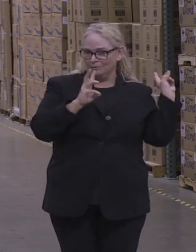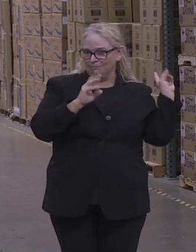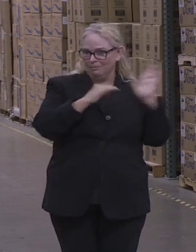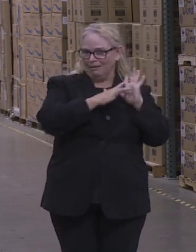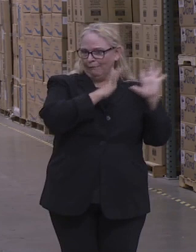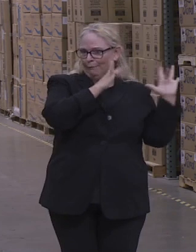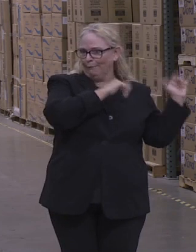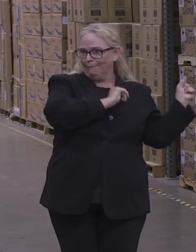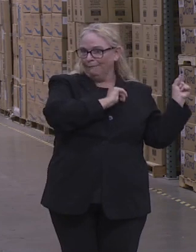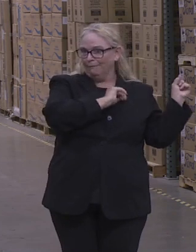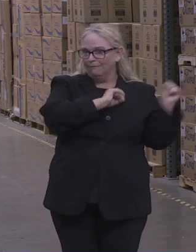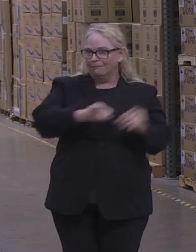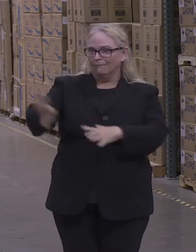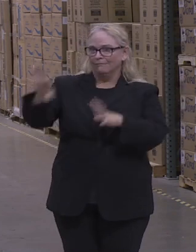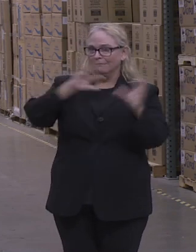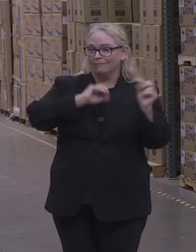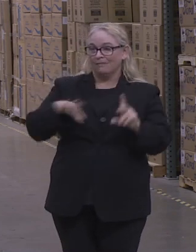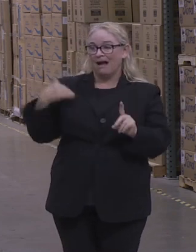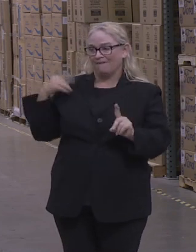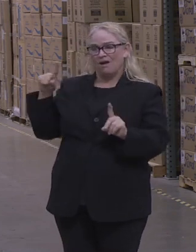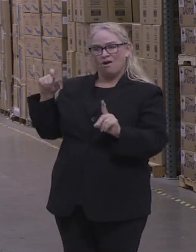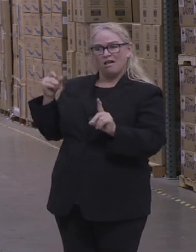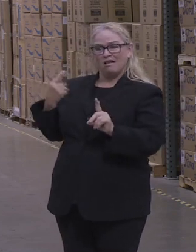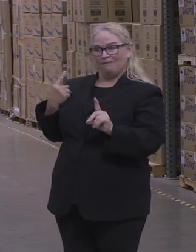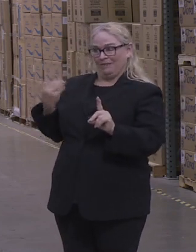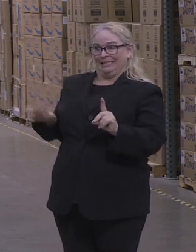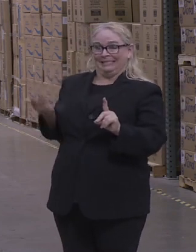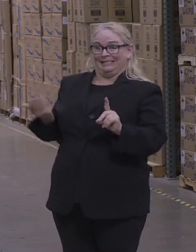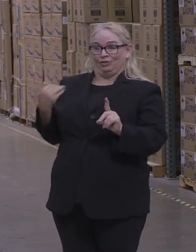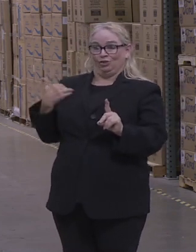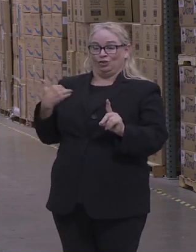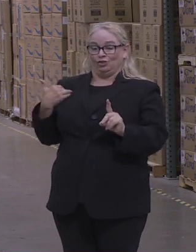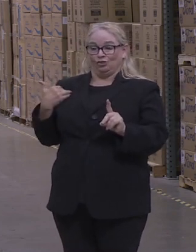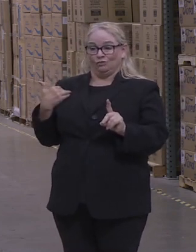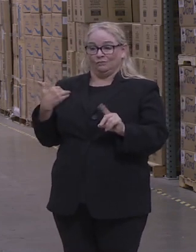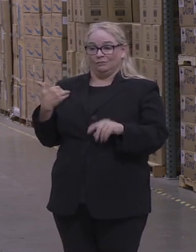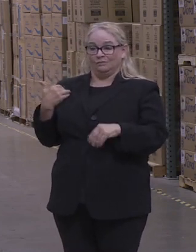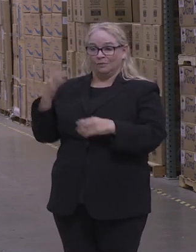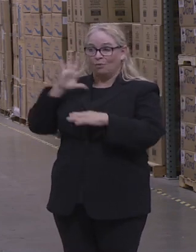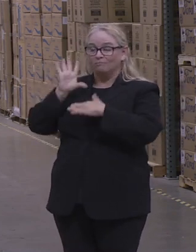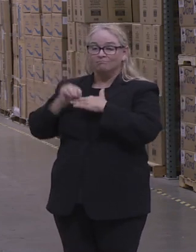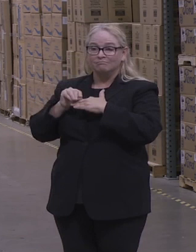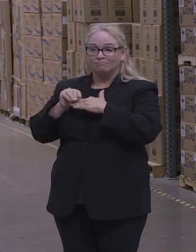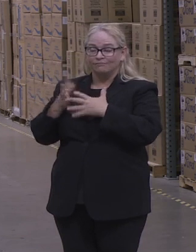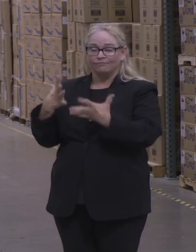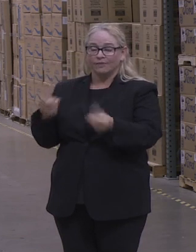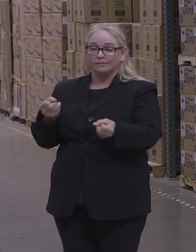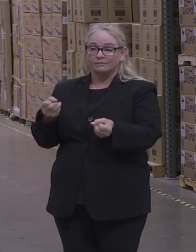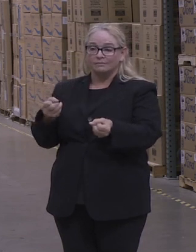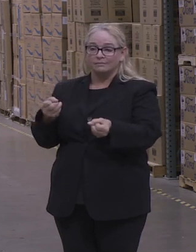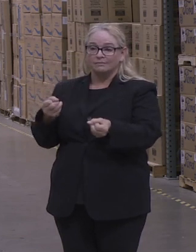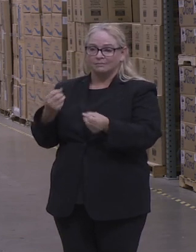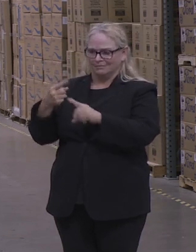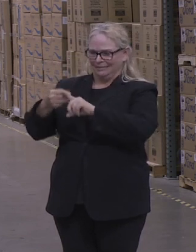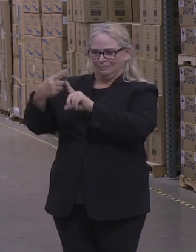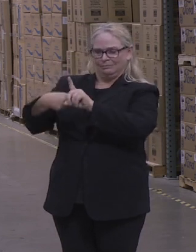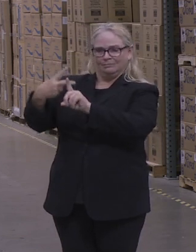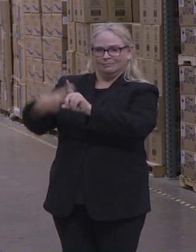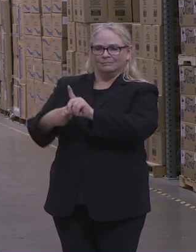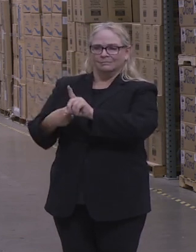the N95s in inventory, you can go through those pretty quickly. Having shy of 200 million of those